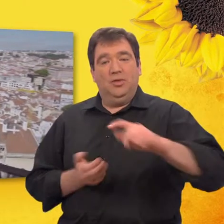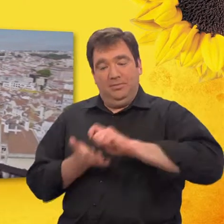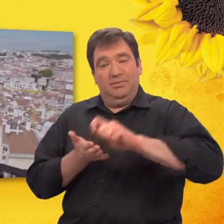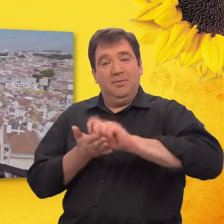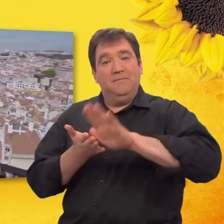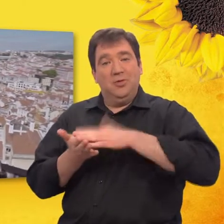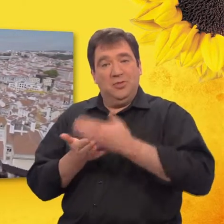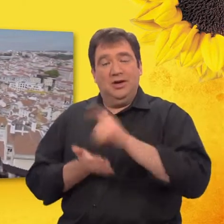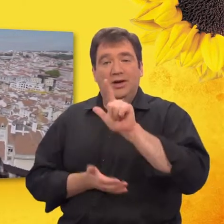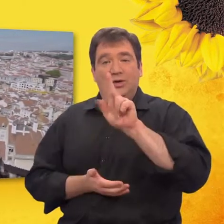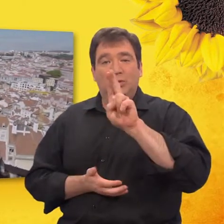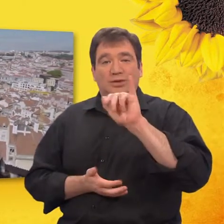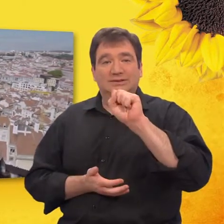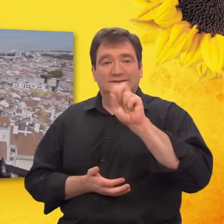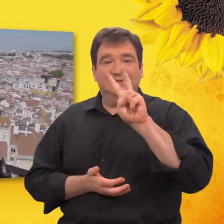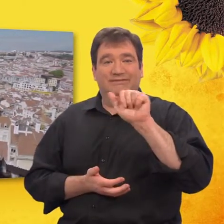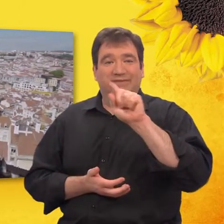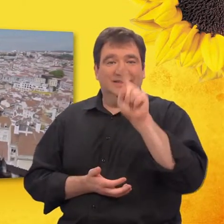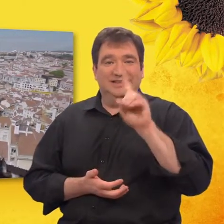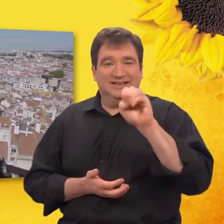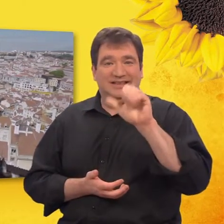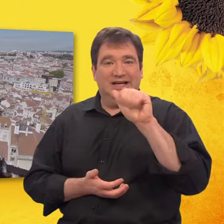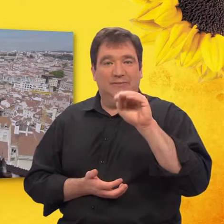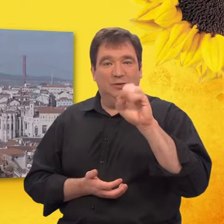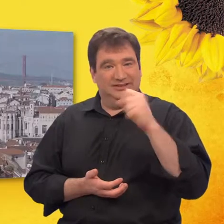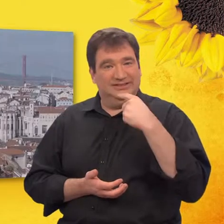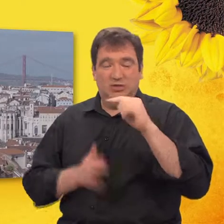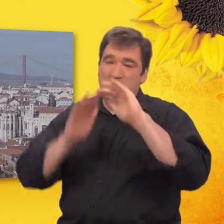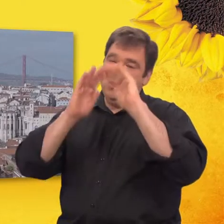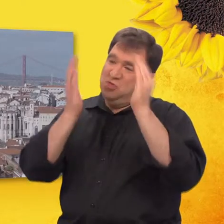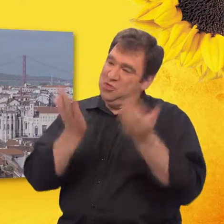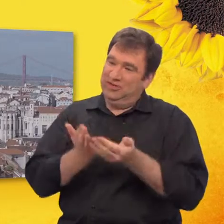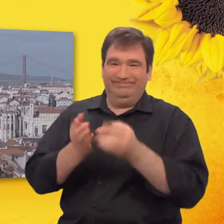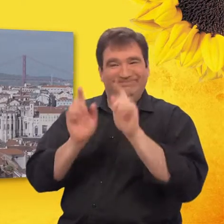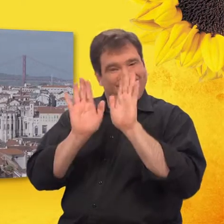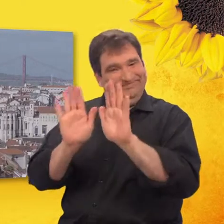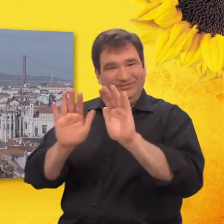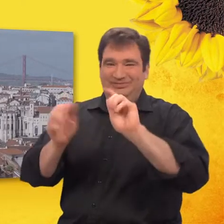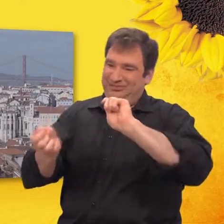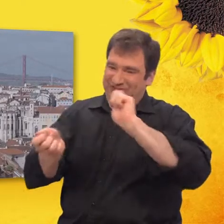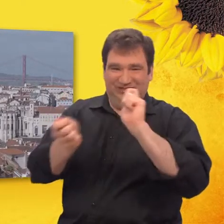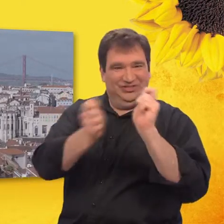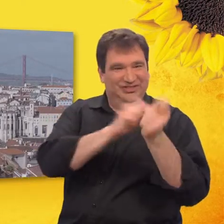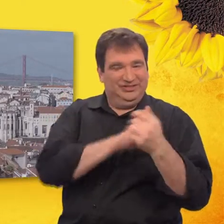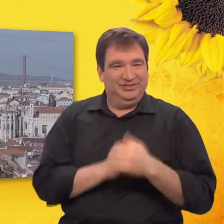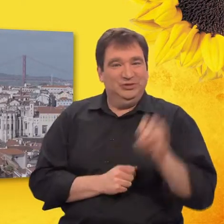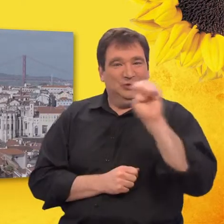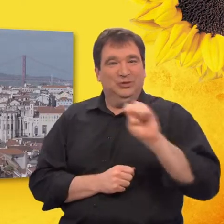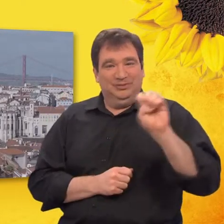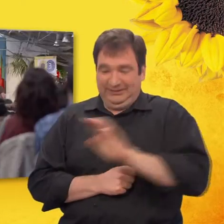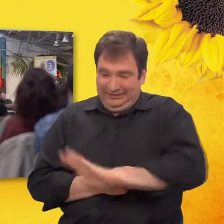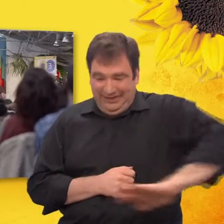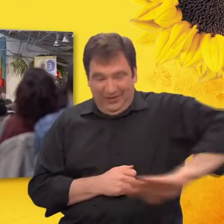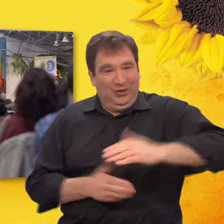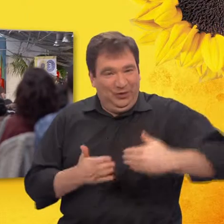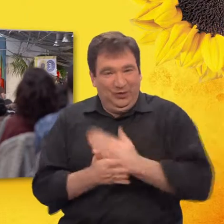The world is made of change, wrote the Portuguese poet Luís Vaz de Camões. For Europe, a new path is drawn